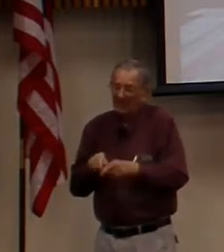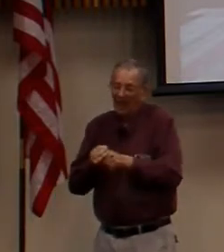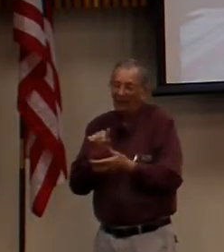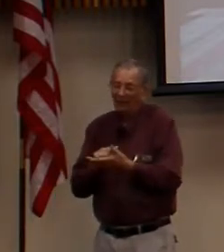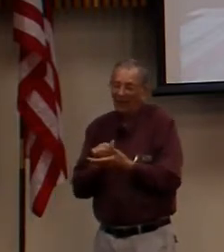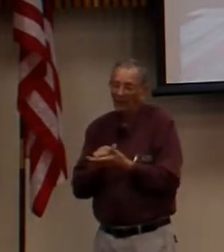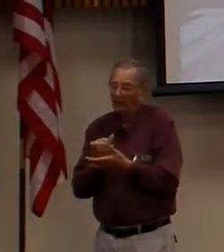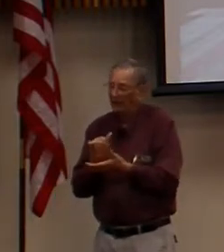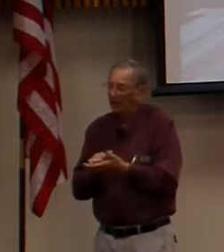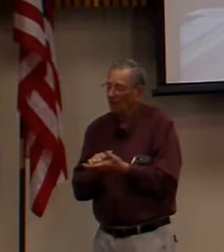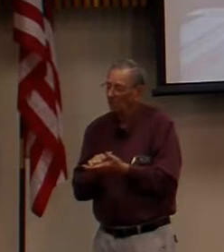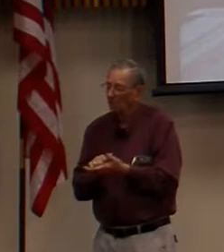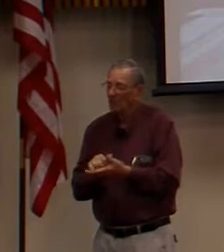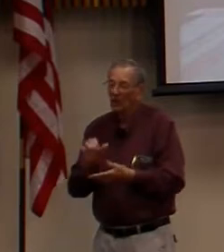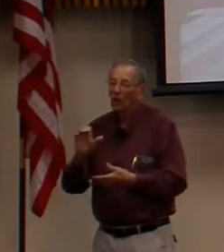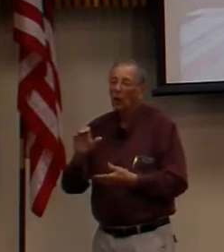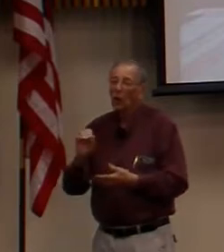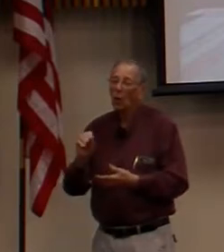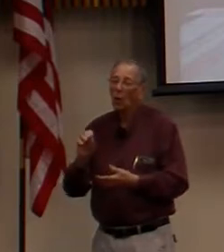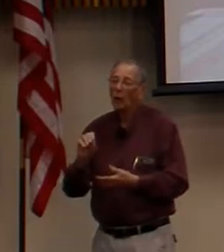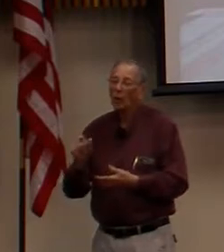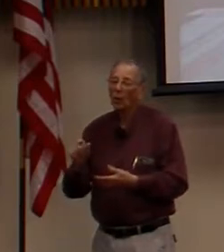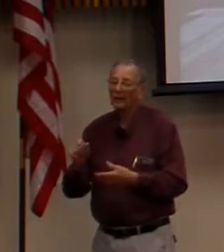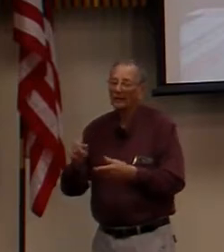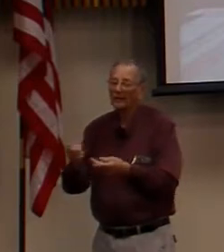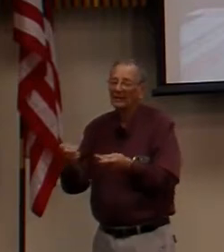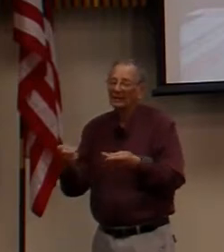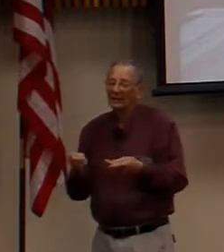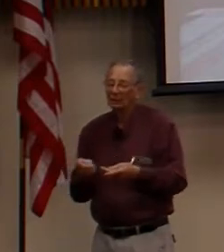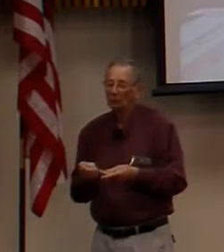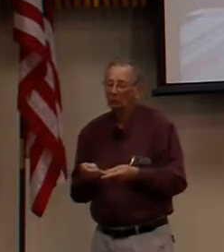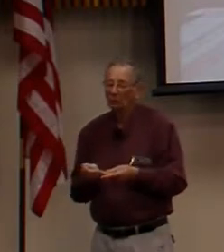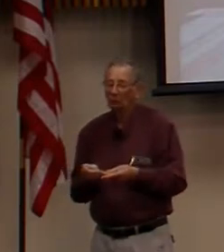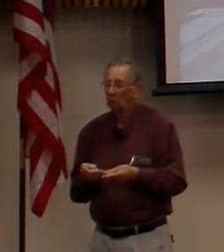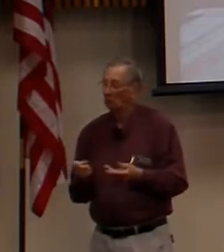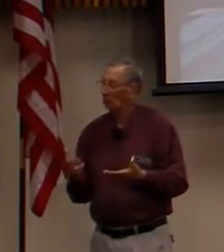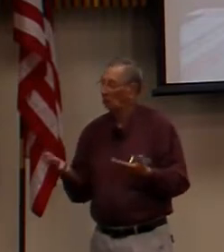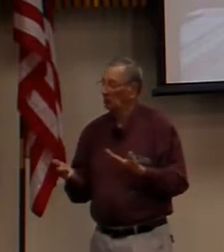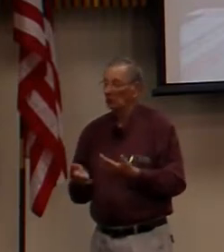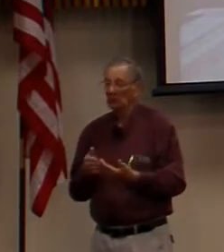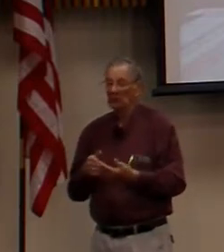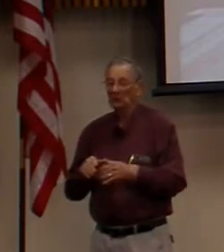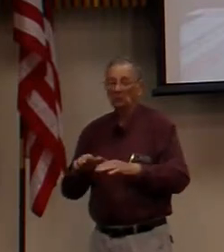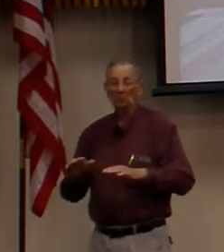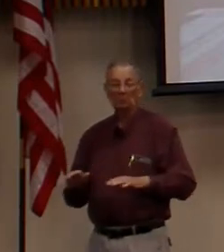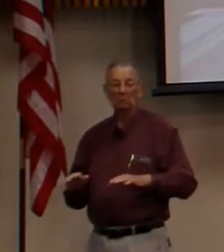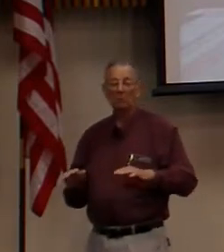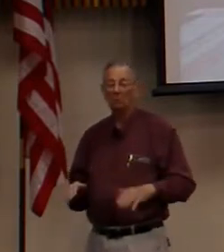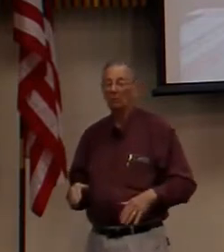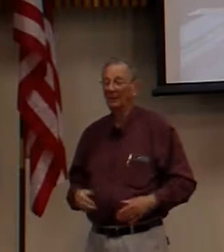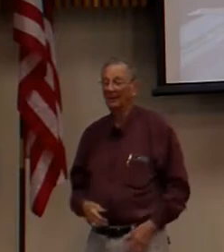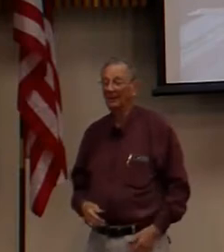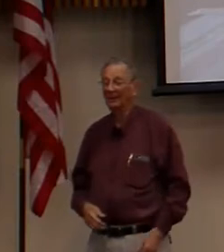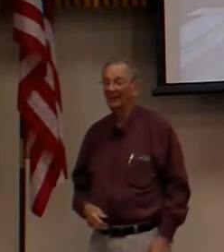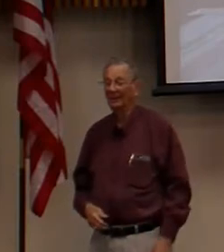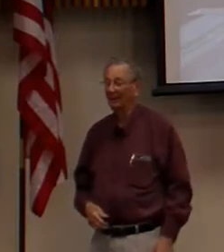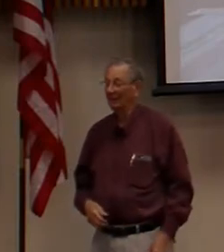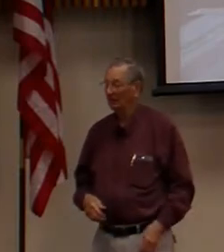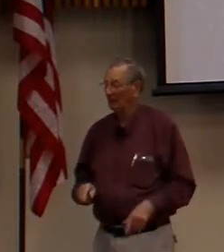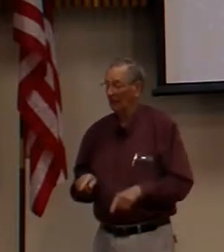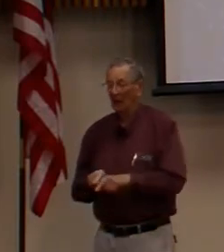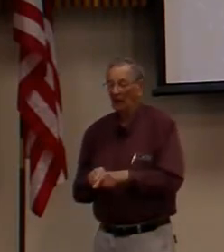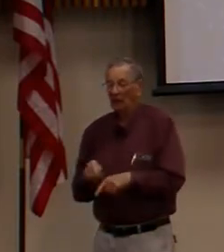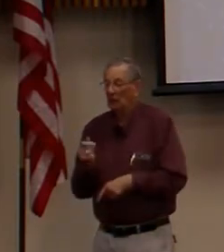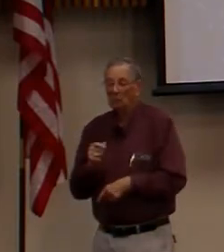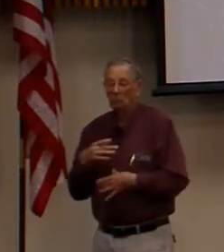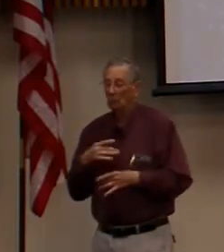District. It's beautiful and laid back, and what you would think a Caribbean travel destination would